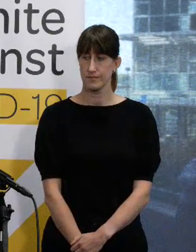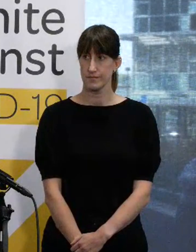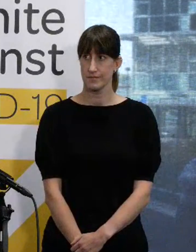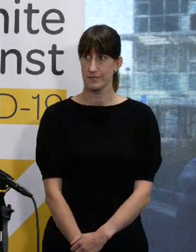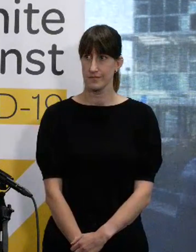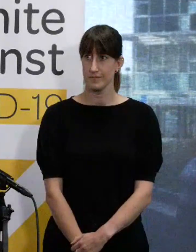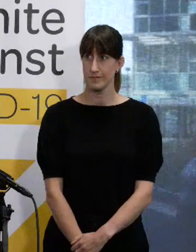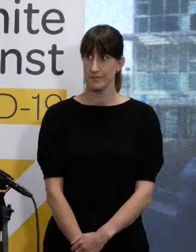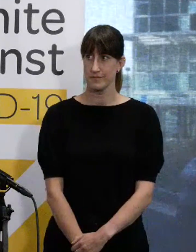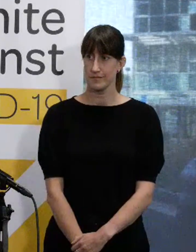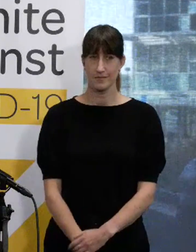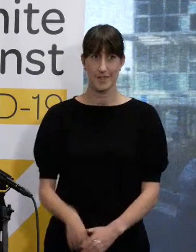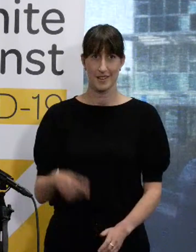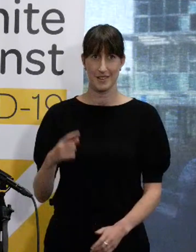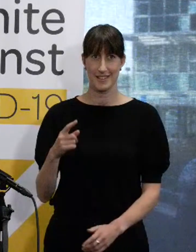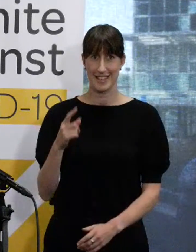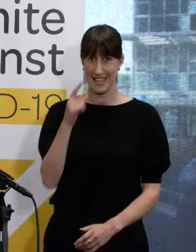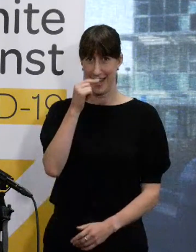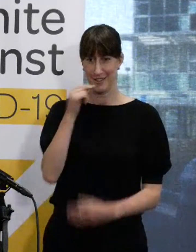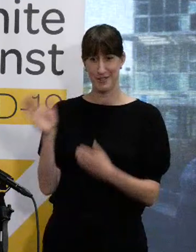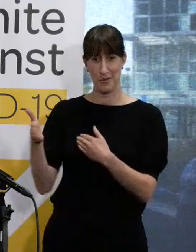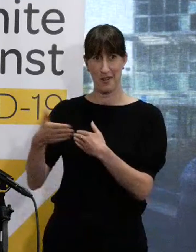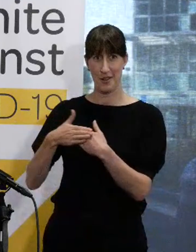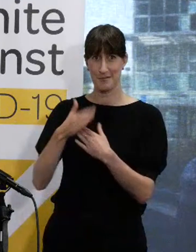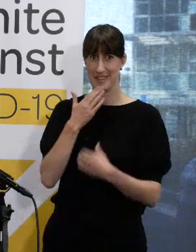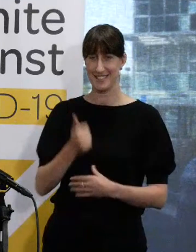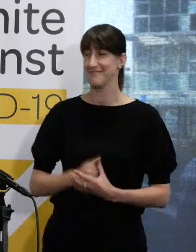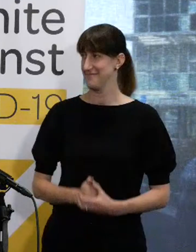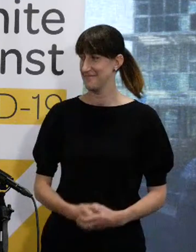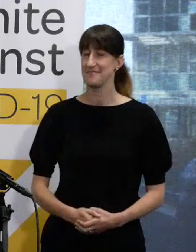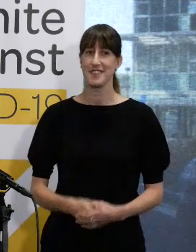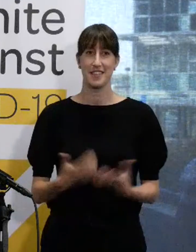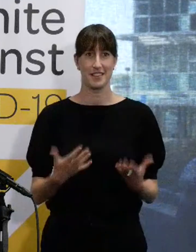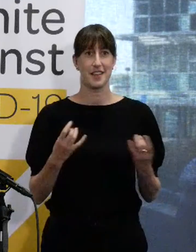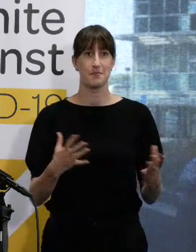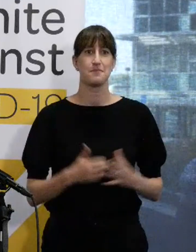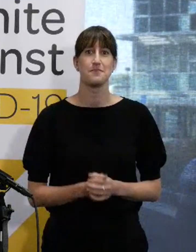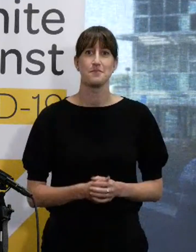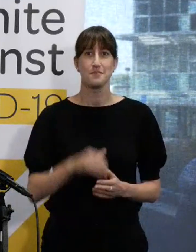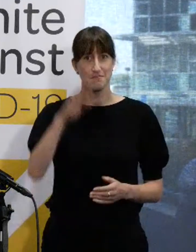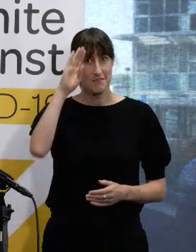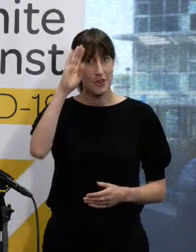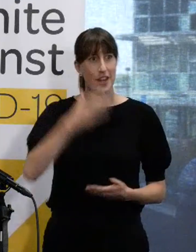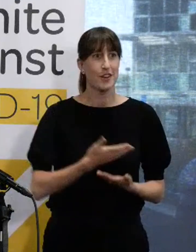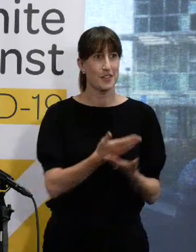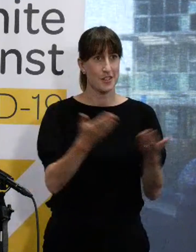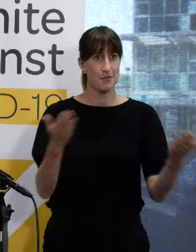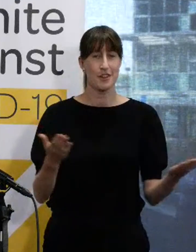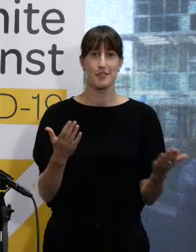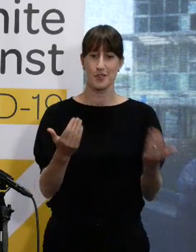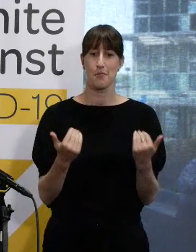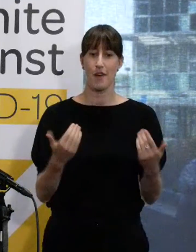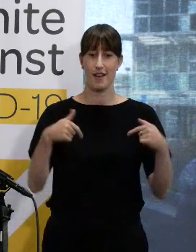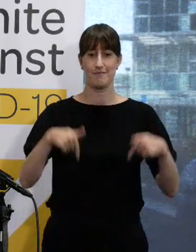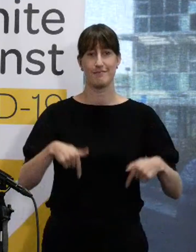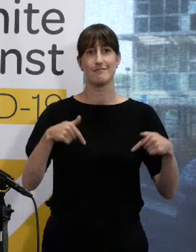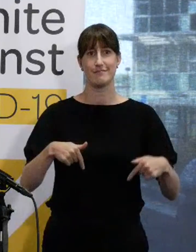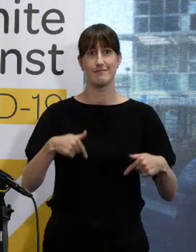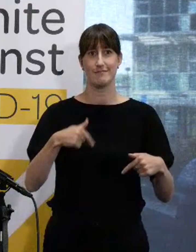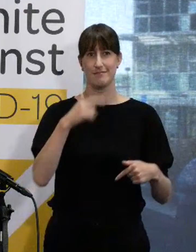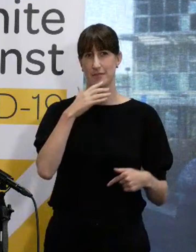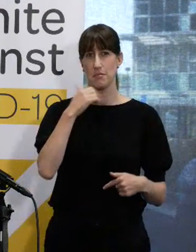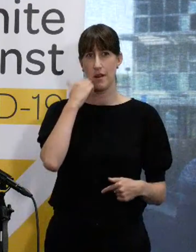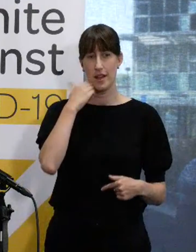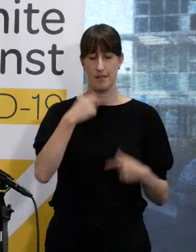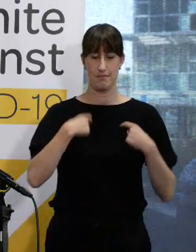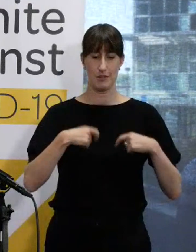Just get someone to close the door and we'll get underway. Well, kia ora koutou, no mai haere mai ki te manatu hauora. Welcome